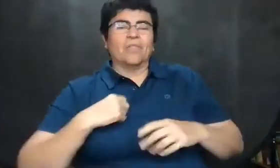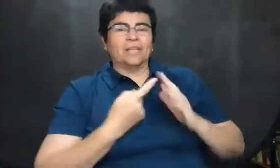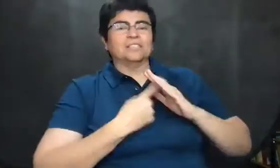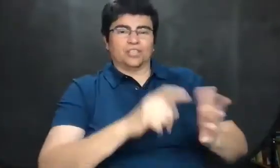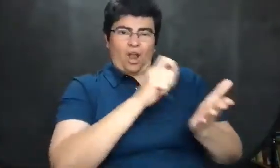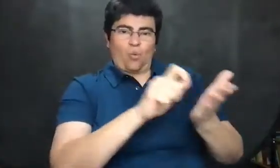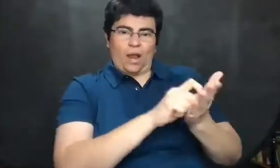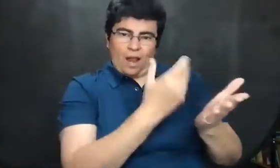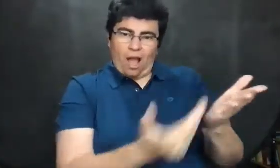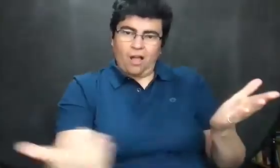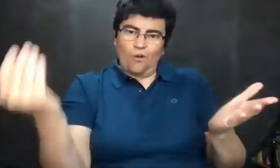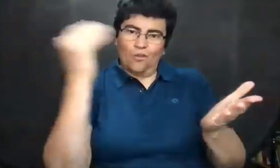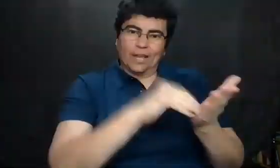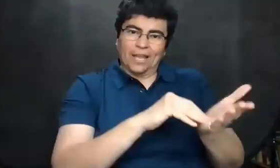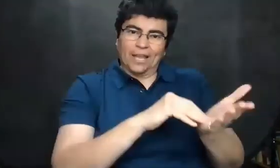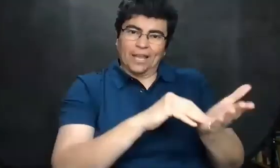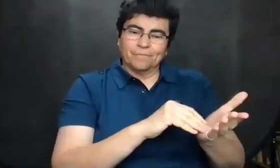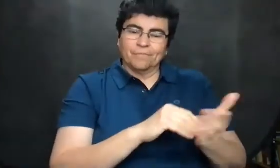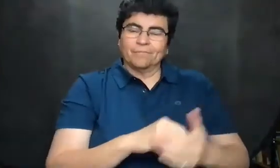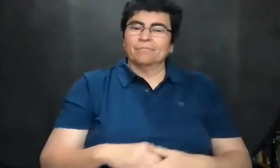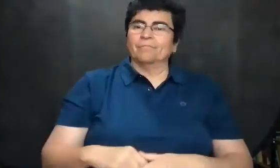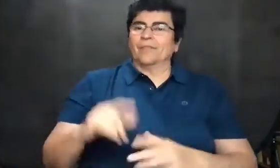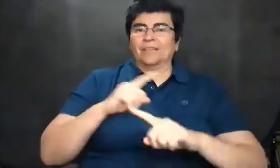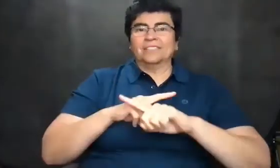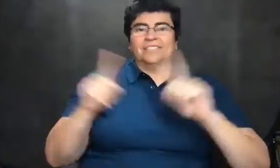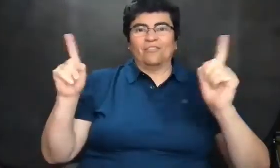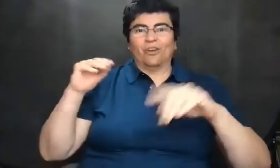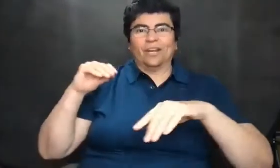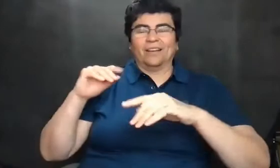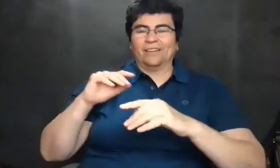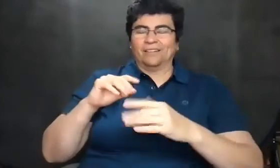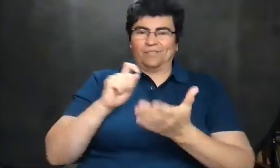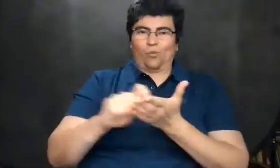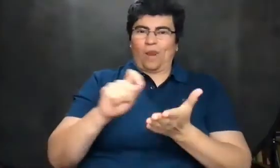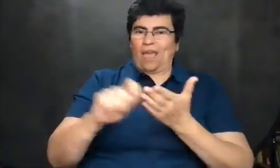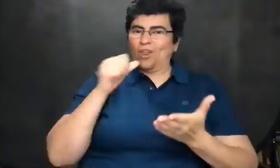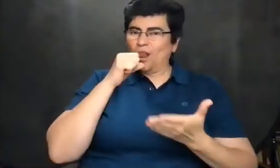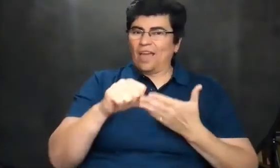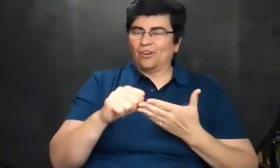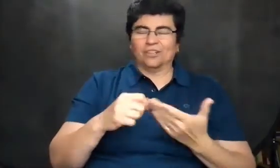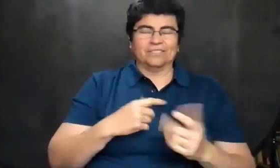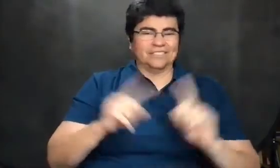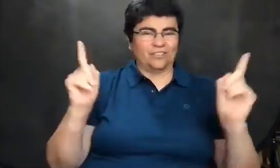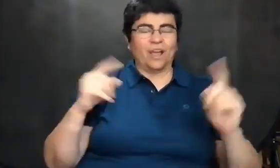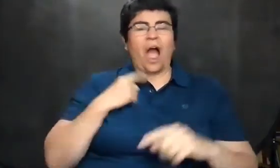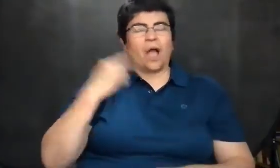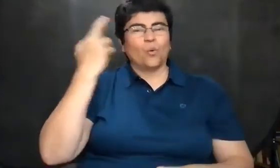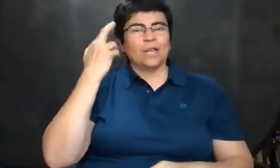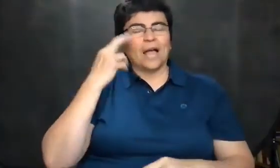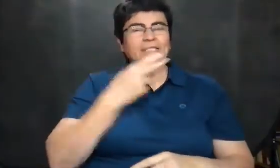again. And, you know, it had a whole different flavor the second time around, because I realized that he had missed all of the things that my